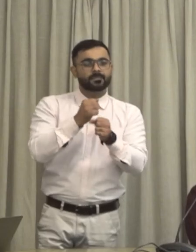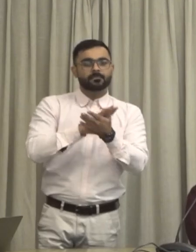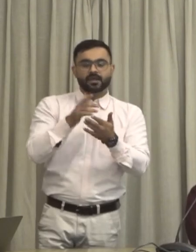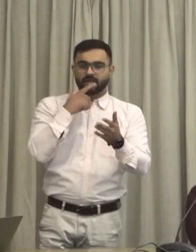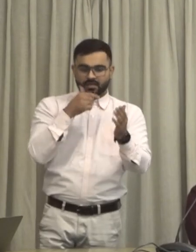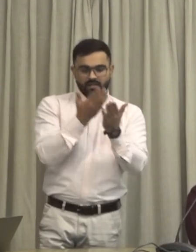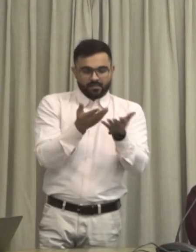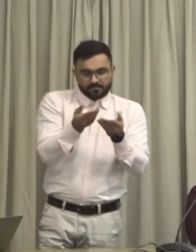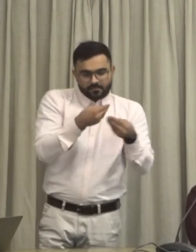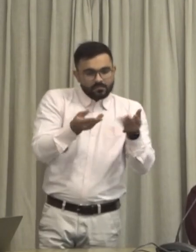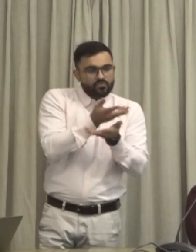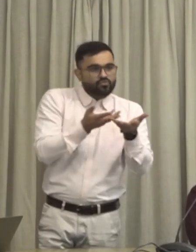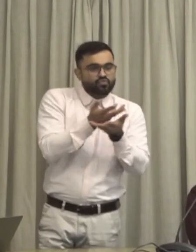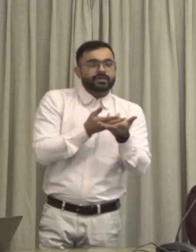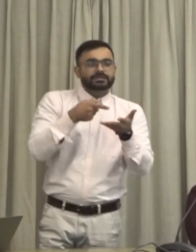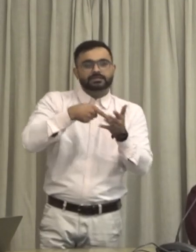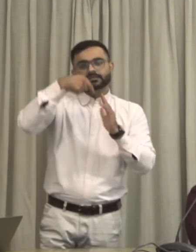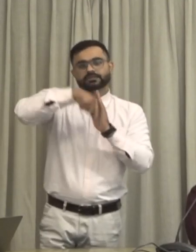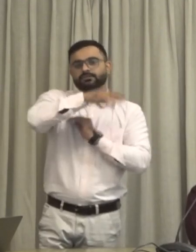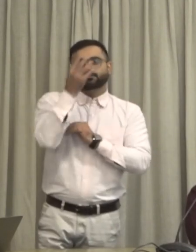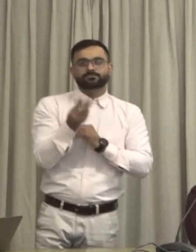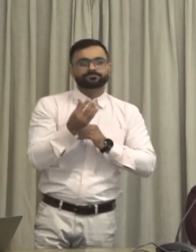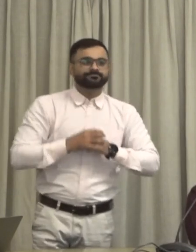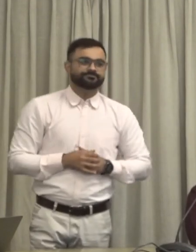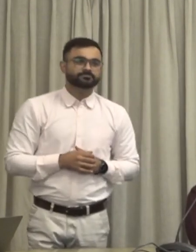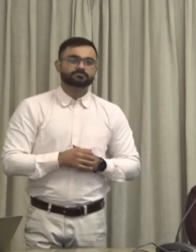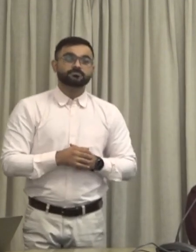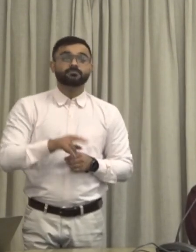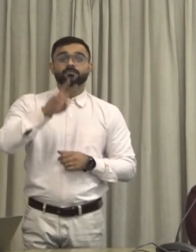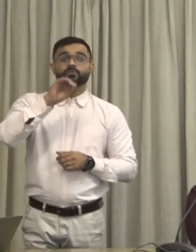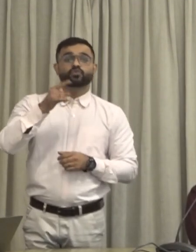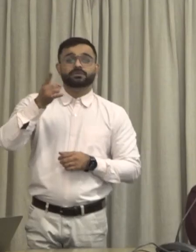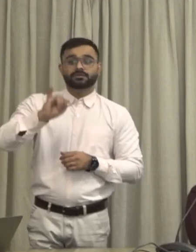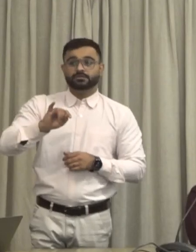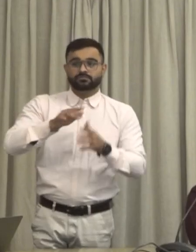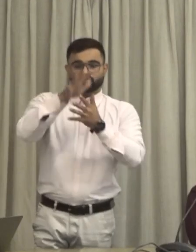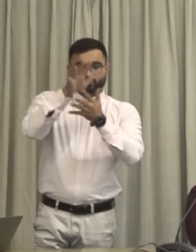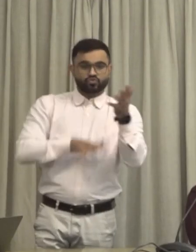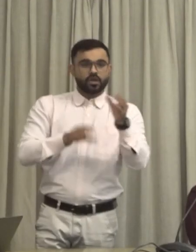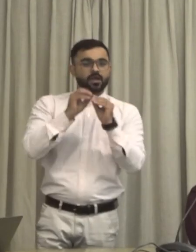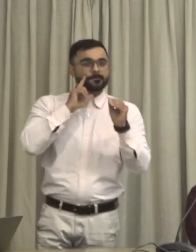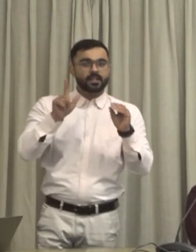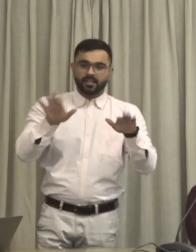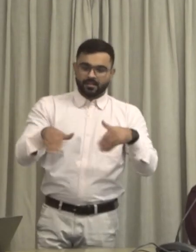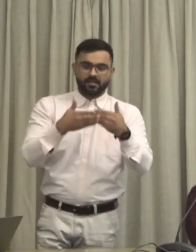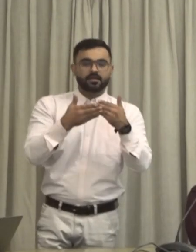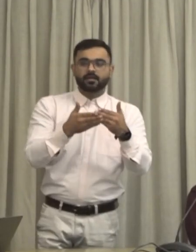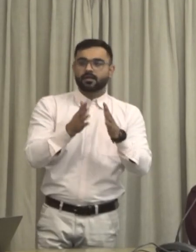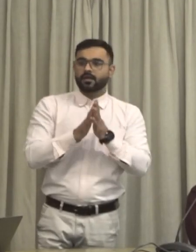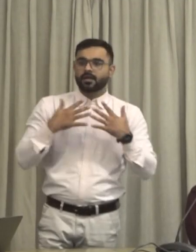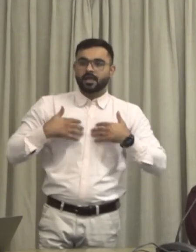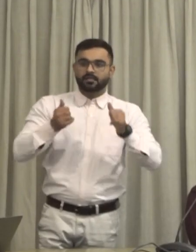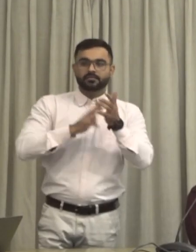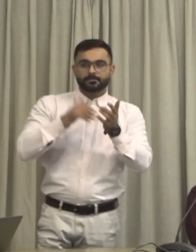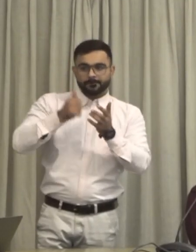also have more discussion during the course of this evening. Even a 2016 draft bill that was introduced by the Health